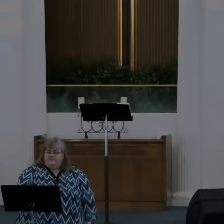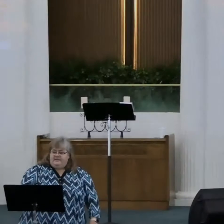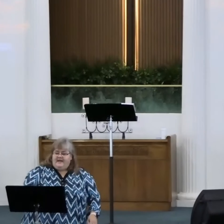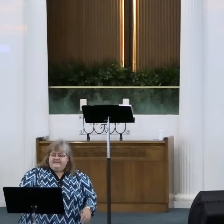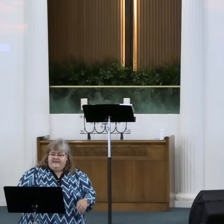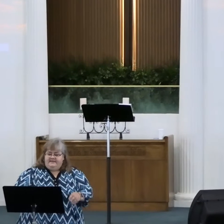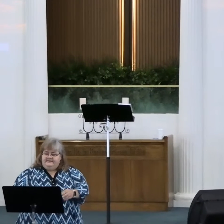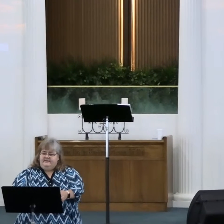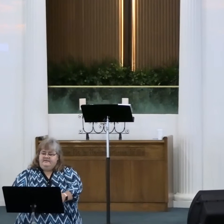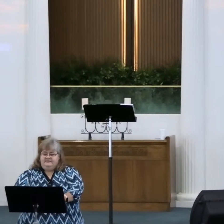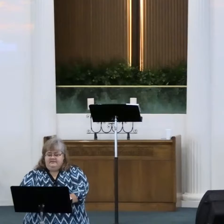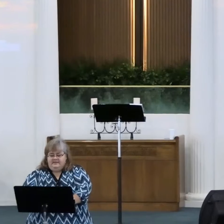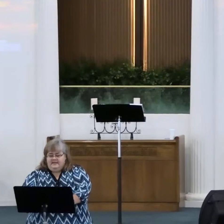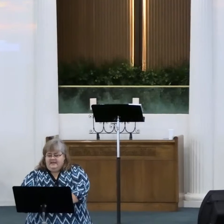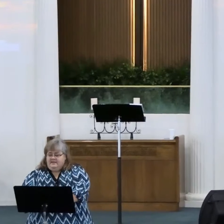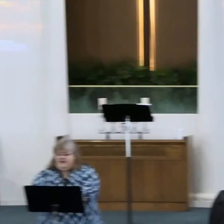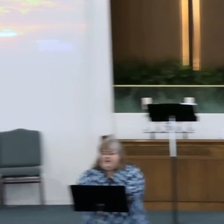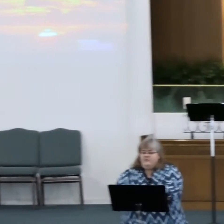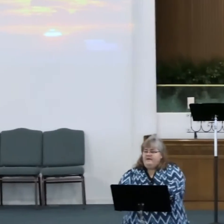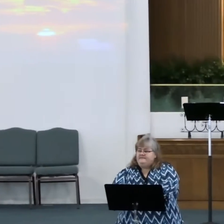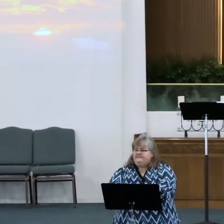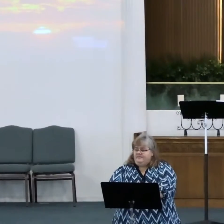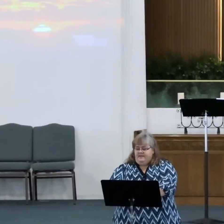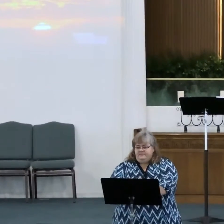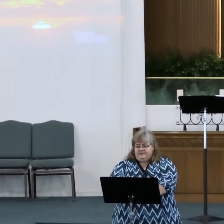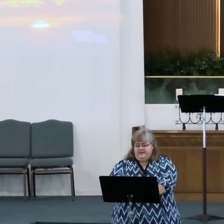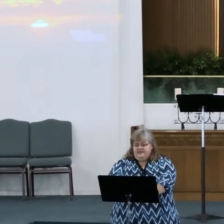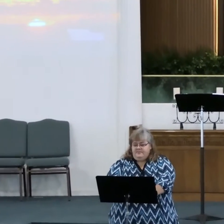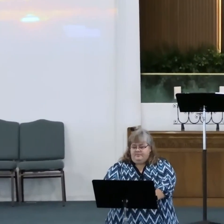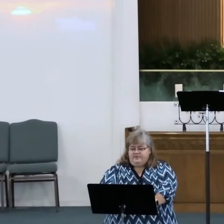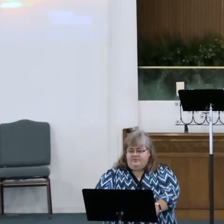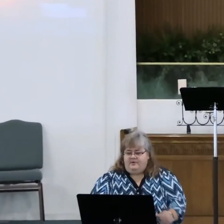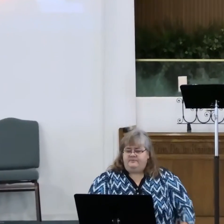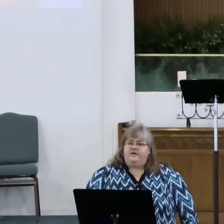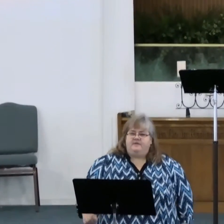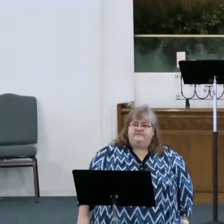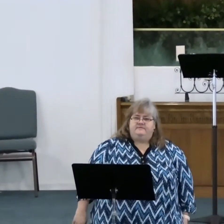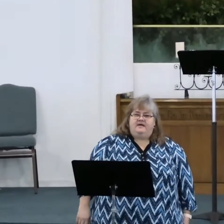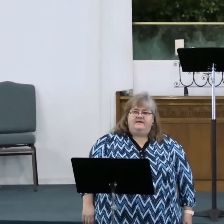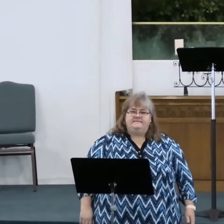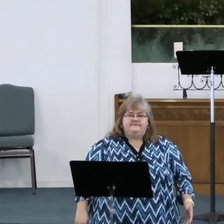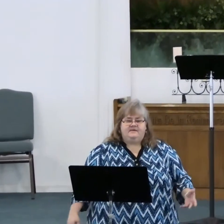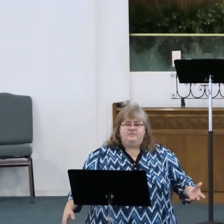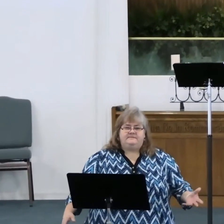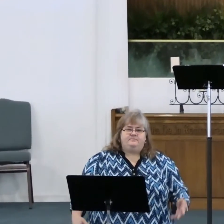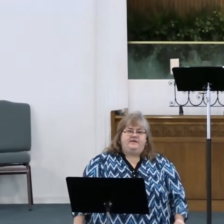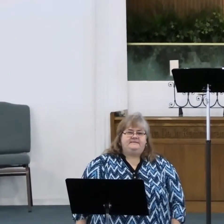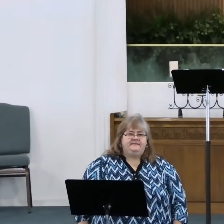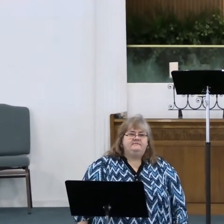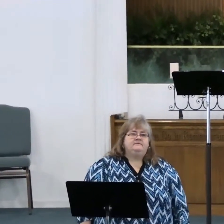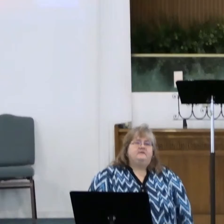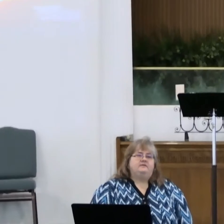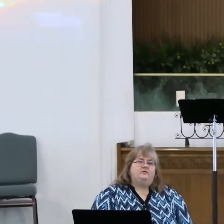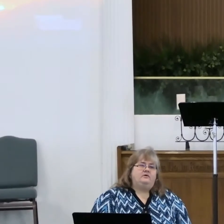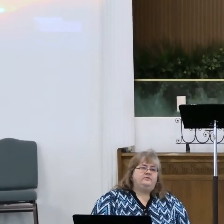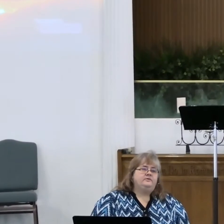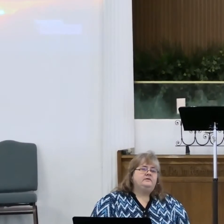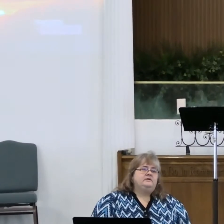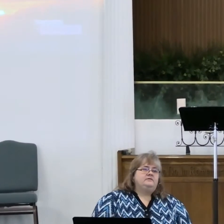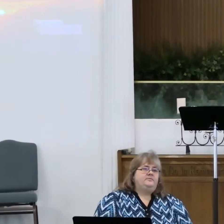I'm glad that always to be able to come and bring the Word of God to you guys. It's always a blessing, an honor to be